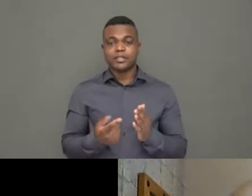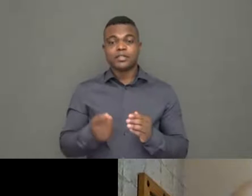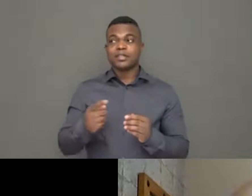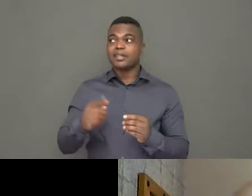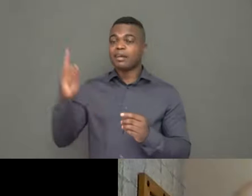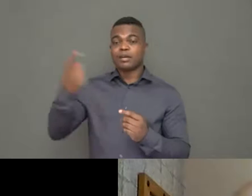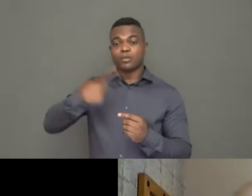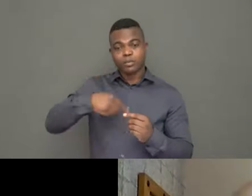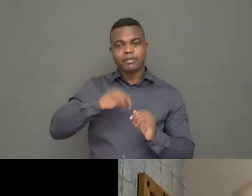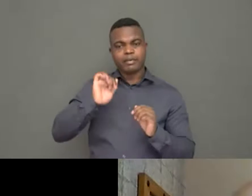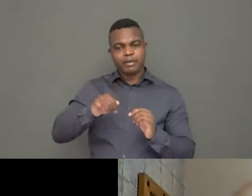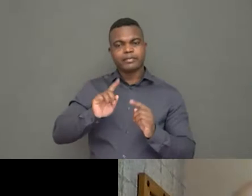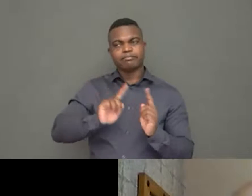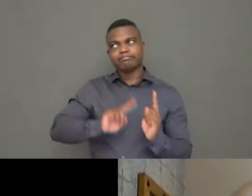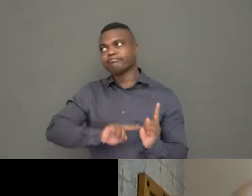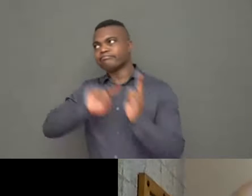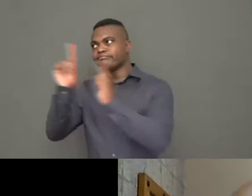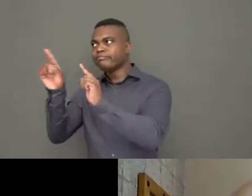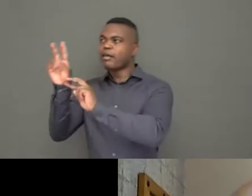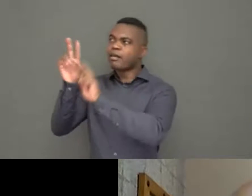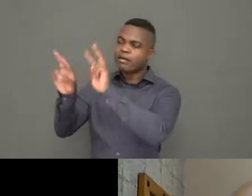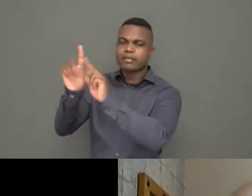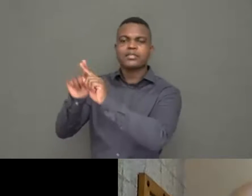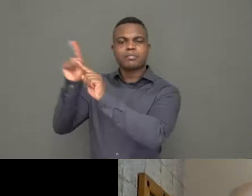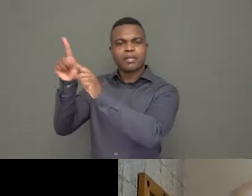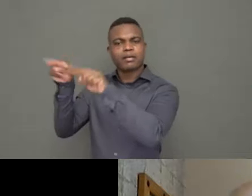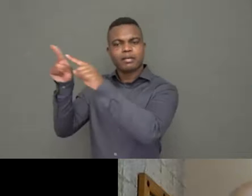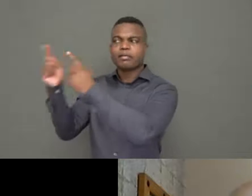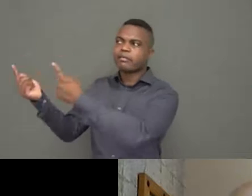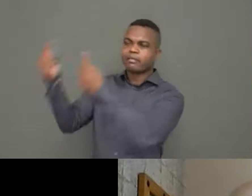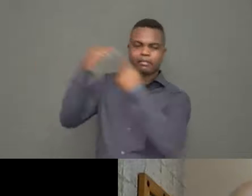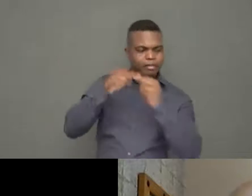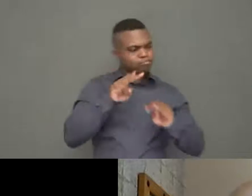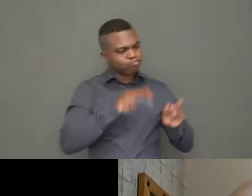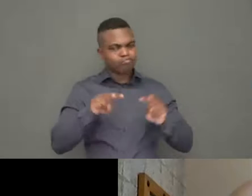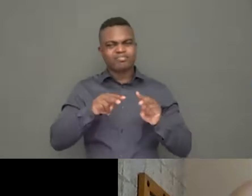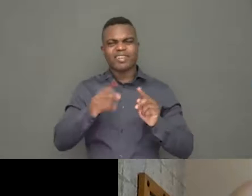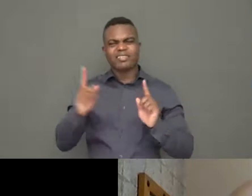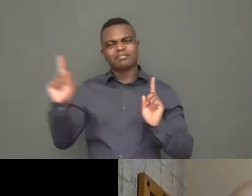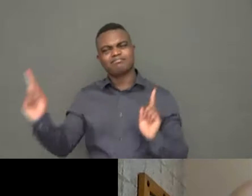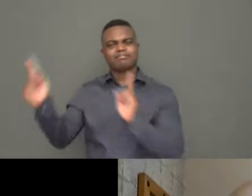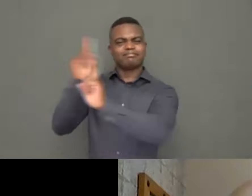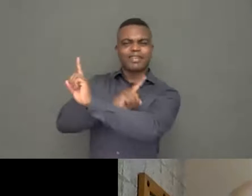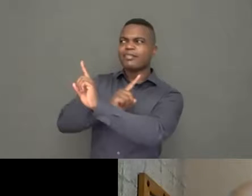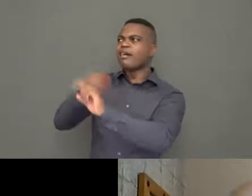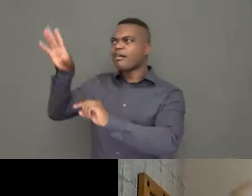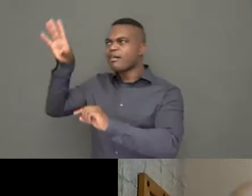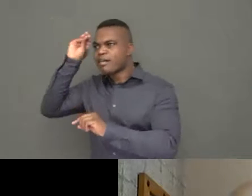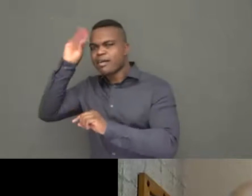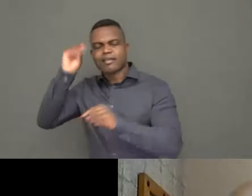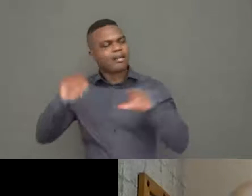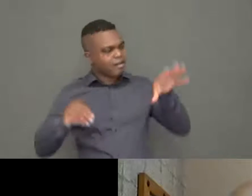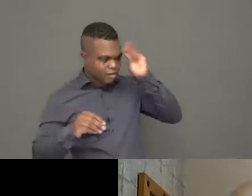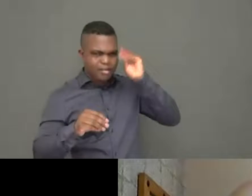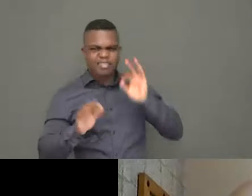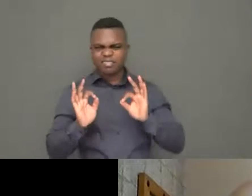Building capacity and giving the local people, you know, that opportunity of getting to know more and more, you know, pulling us